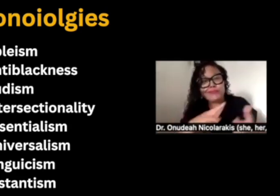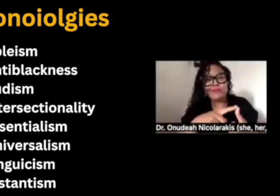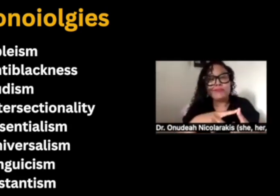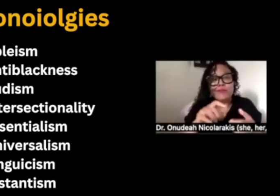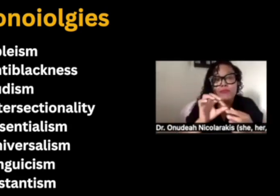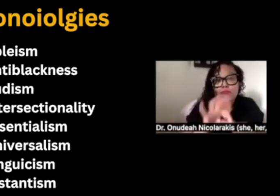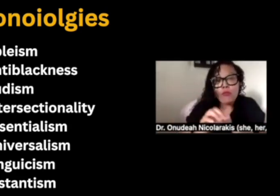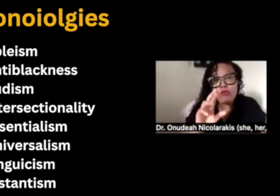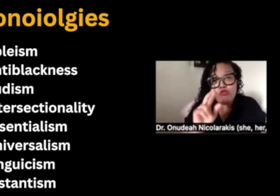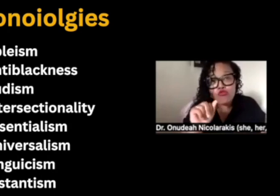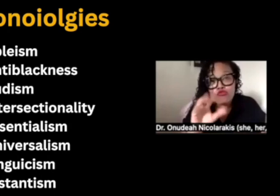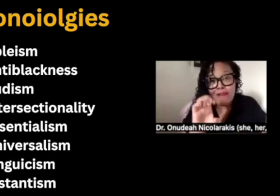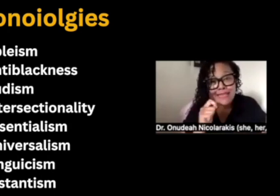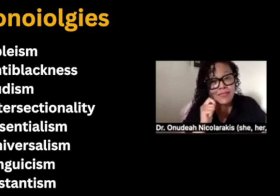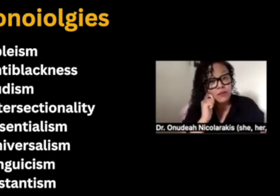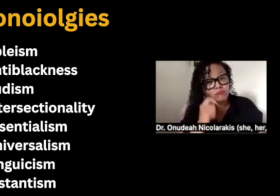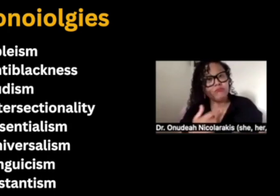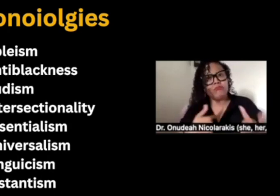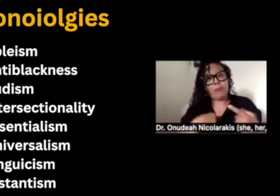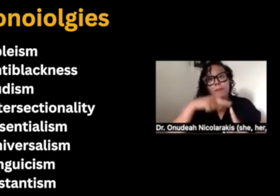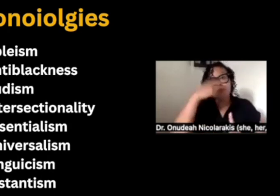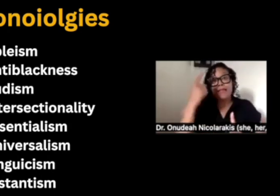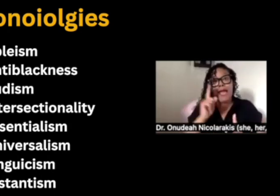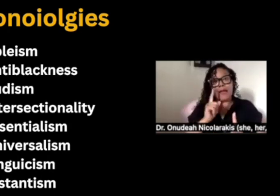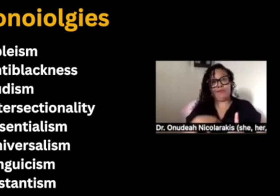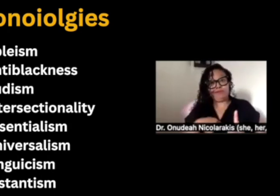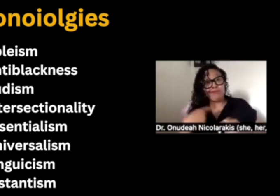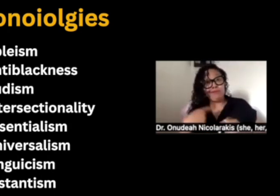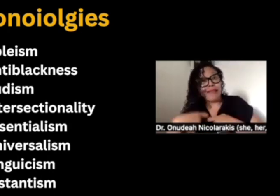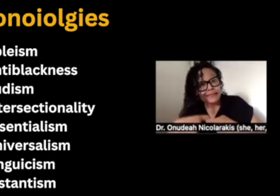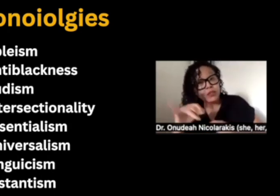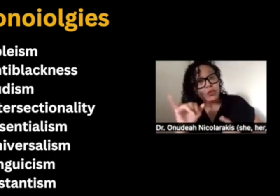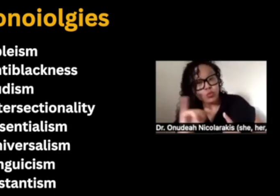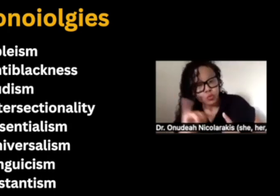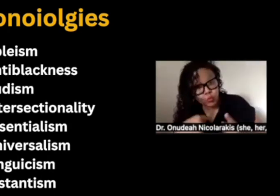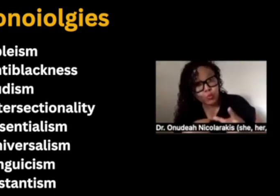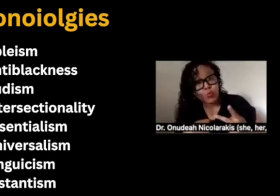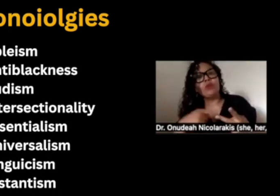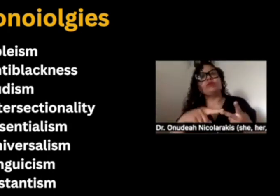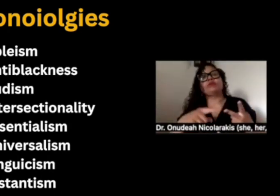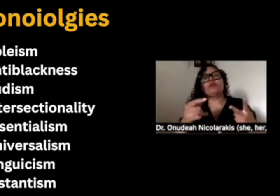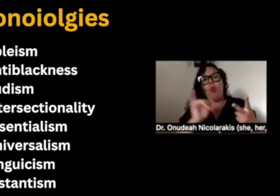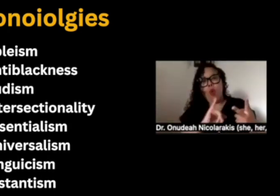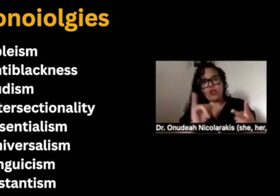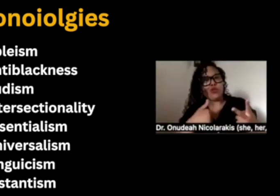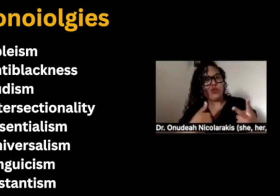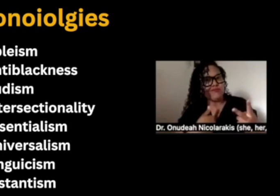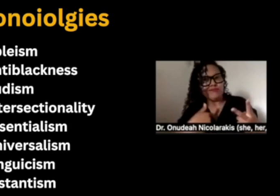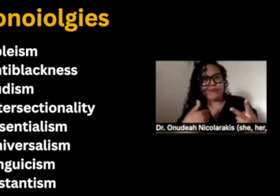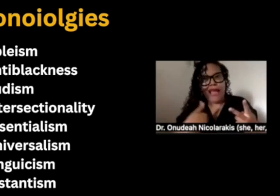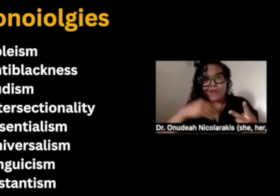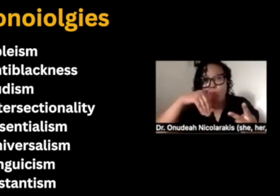intersectional identities. It can be related to race, somebody who's Latin,